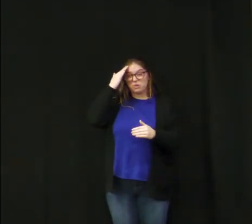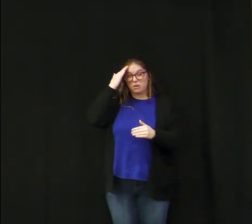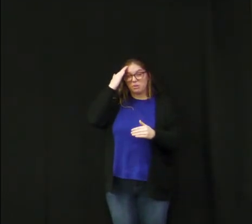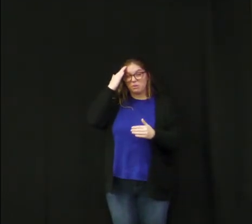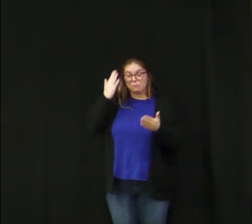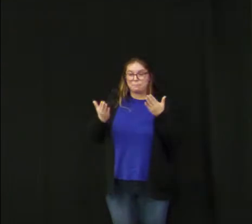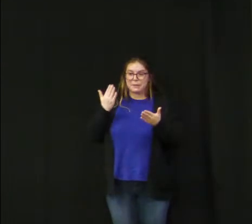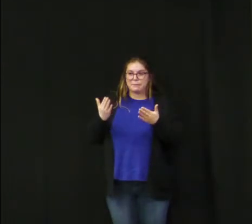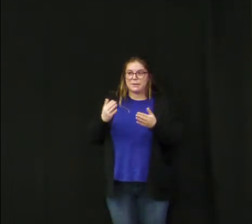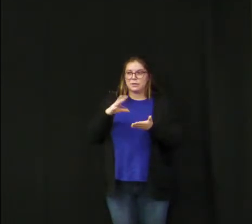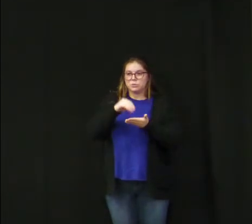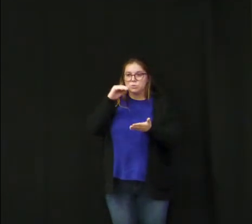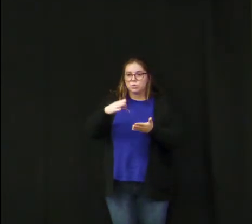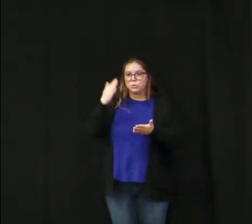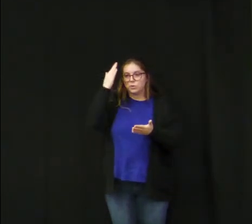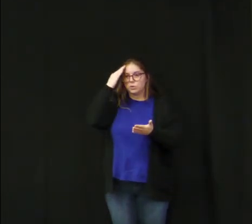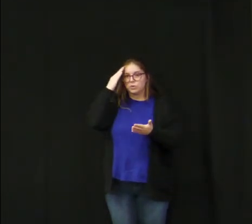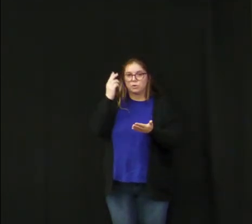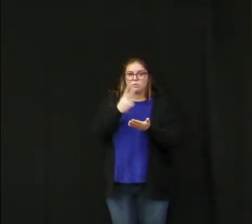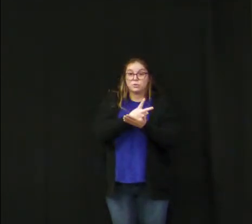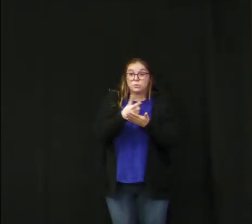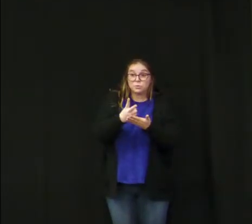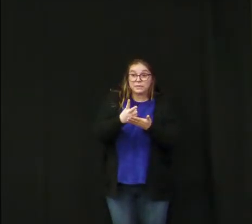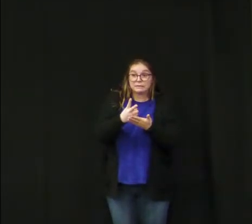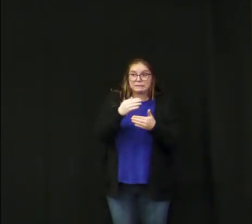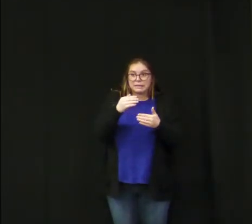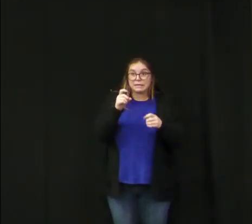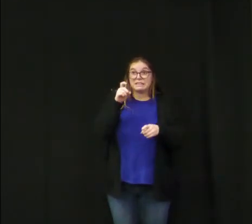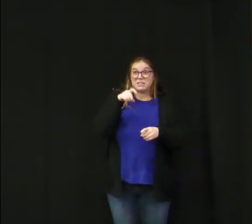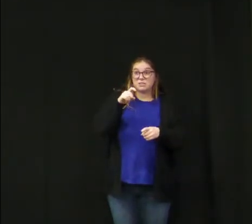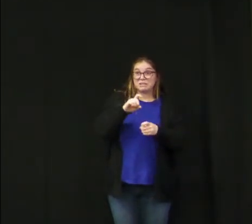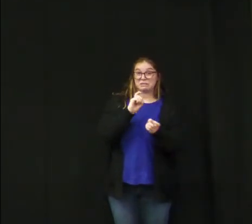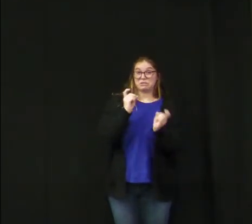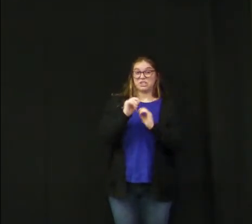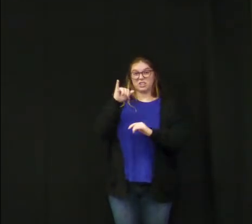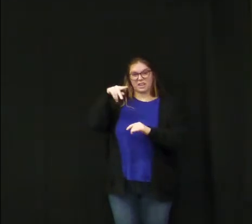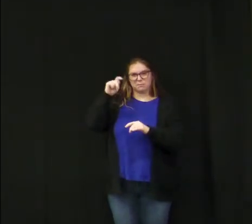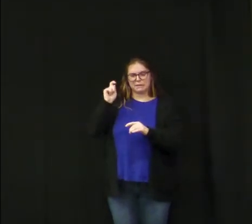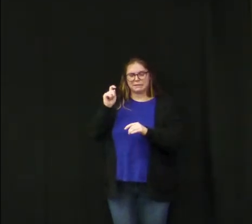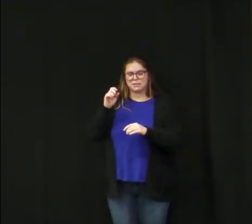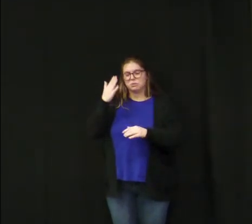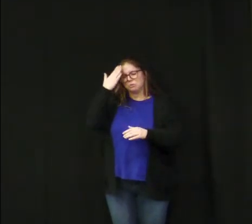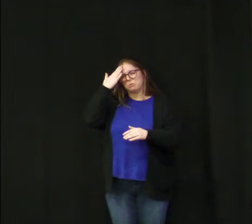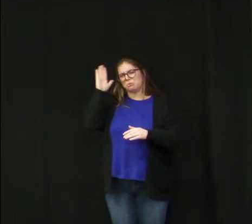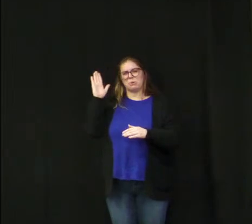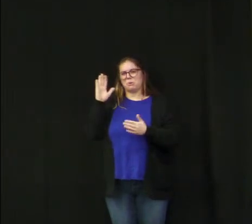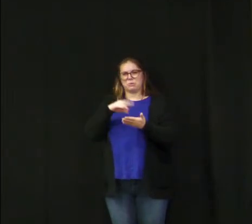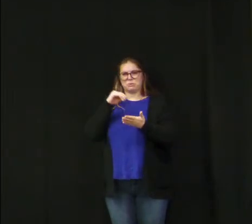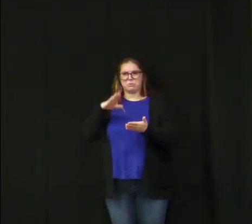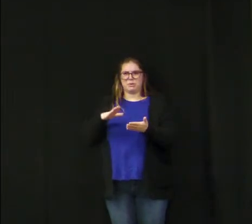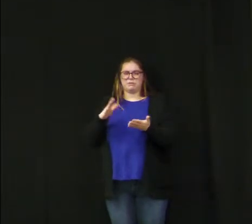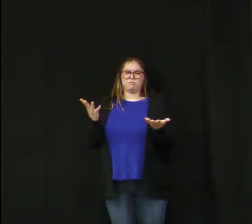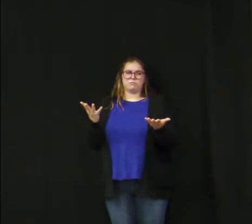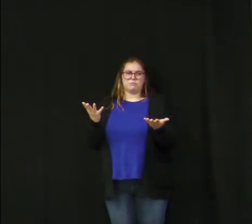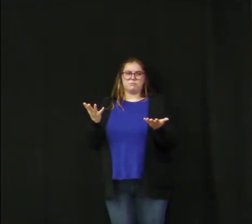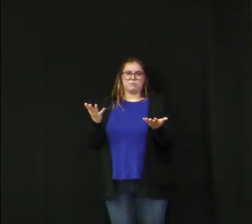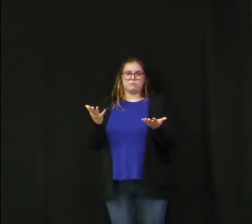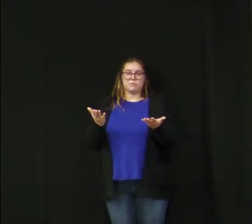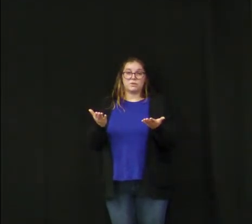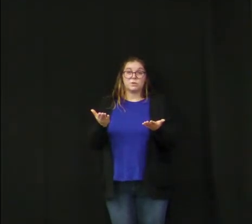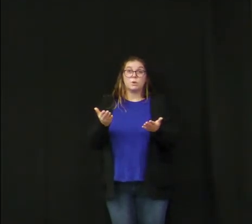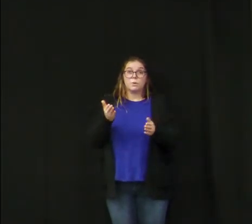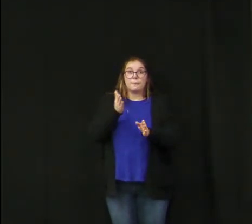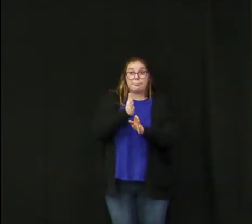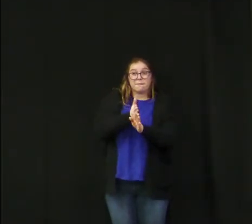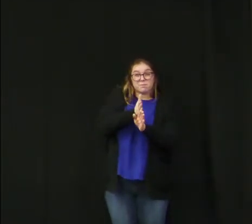have 2 weeks with them and then you're having Right, IEP, you know right, what I right, mean? right. Like you don't know them that well. Yeah, so you're definitely, I mean, that's another, the previous IEP